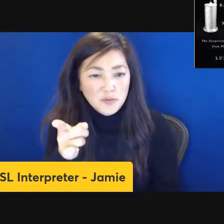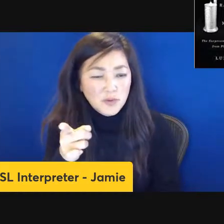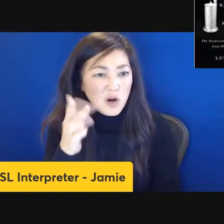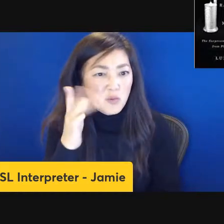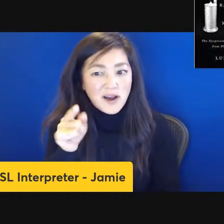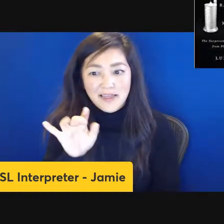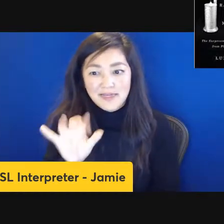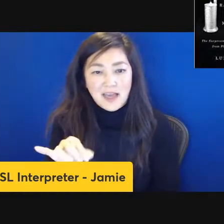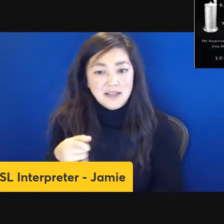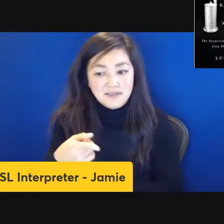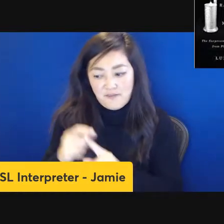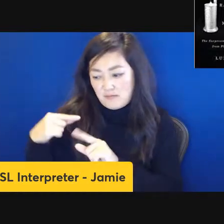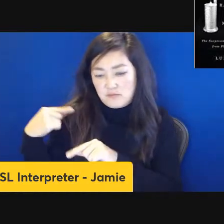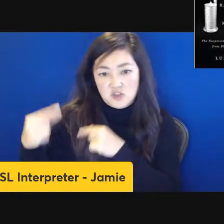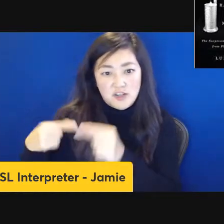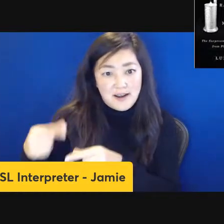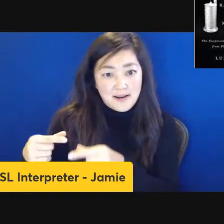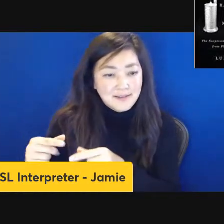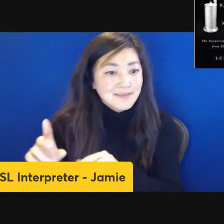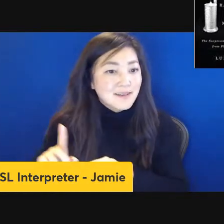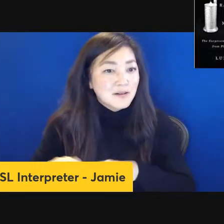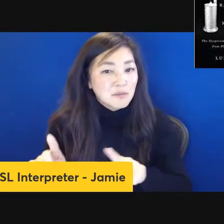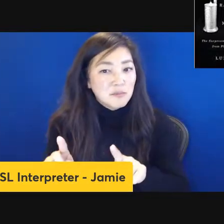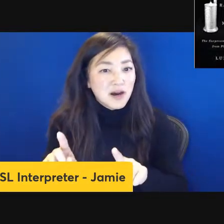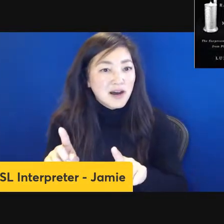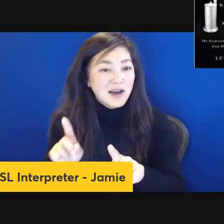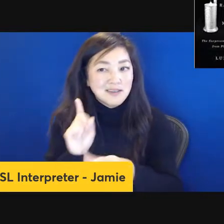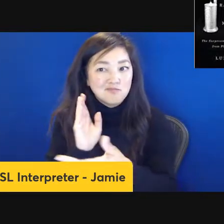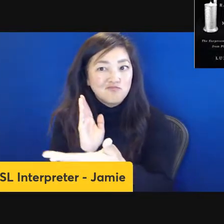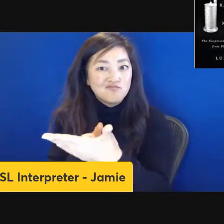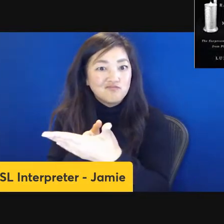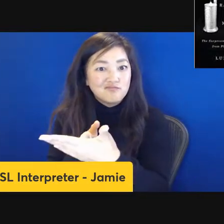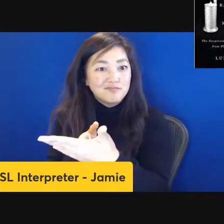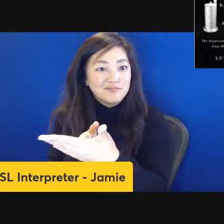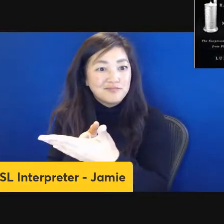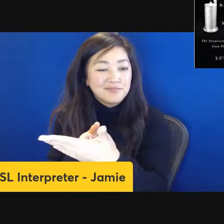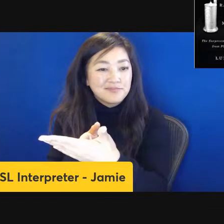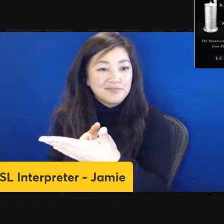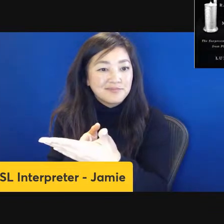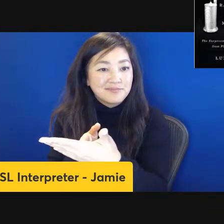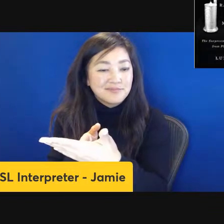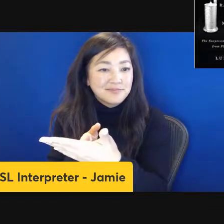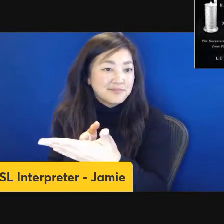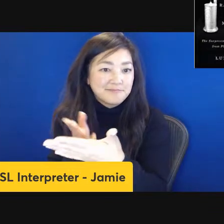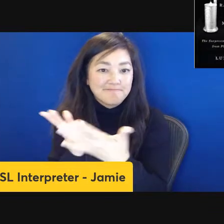genetic. But the lawsuit was ultimately